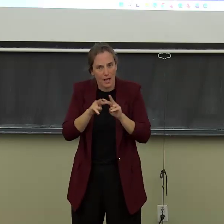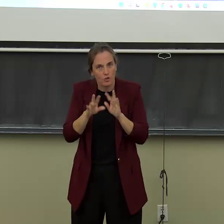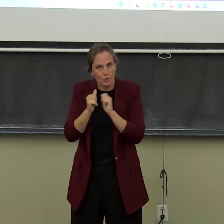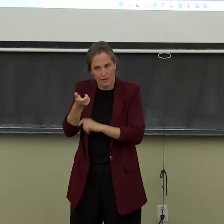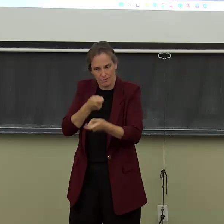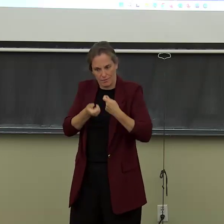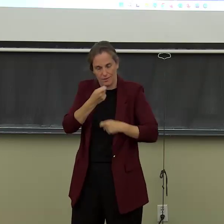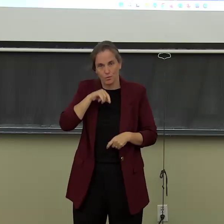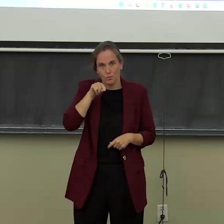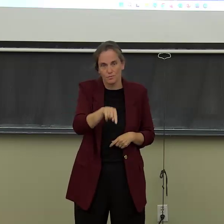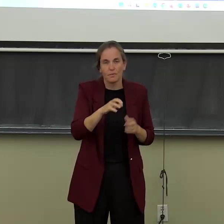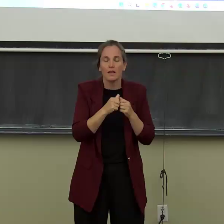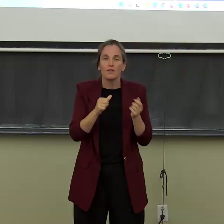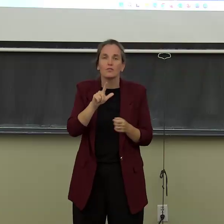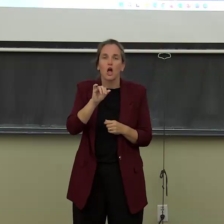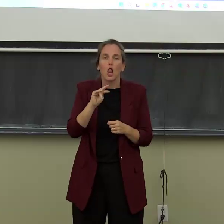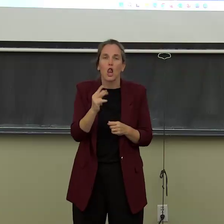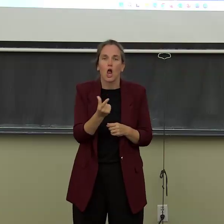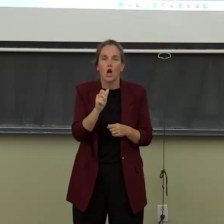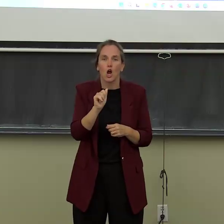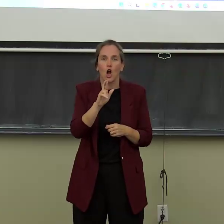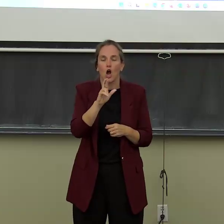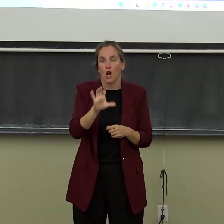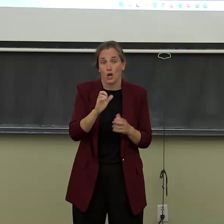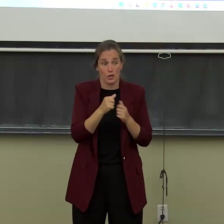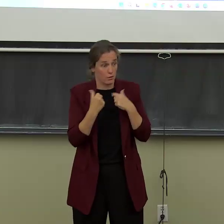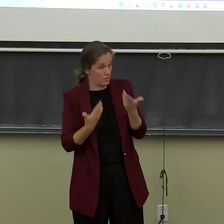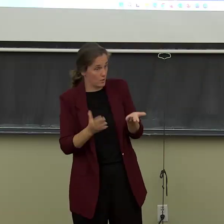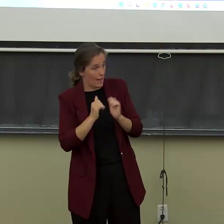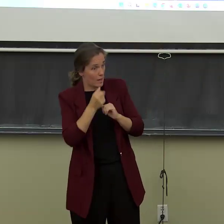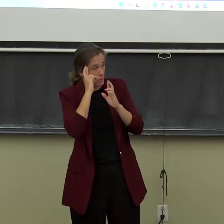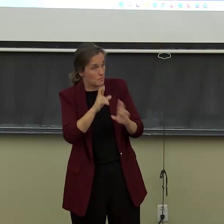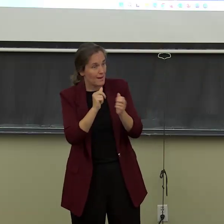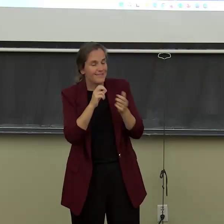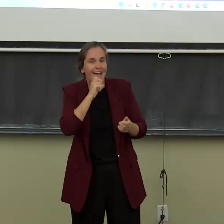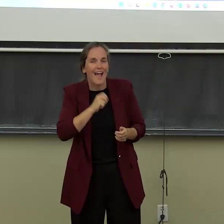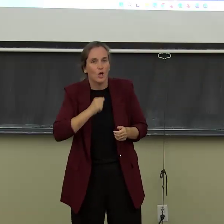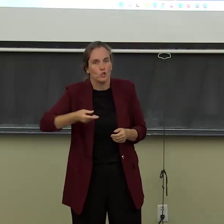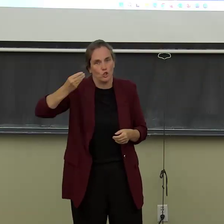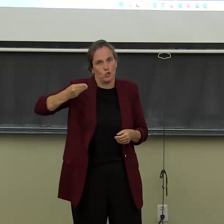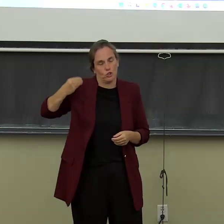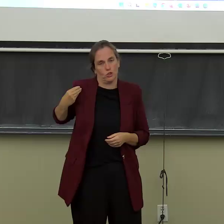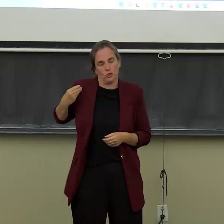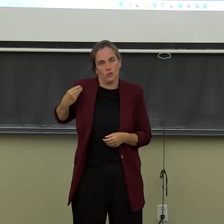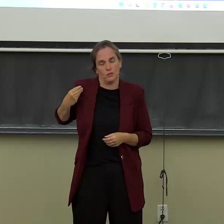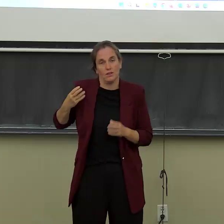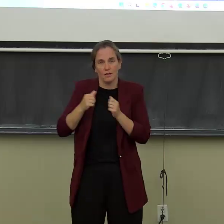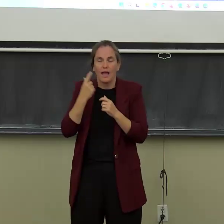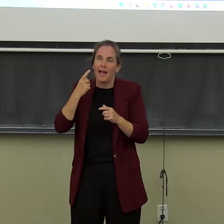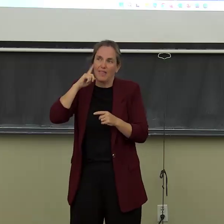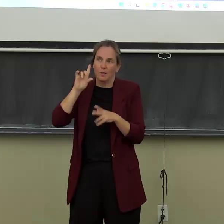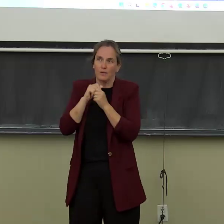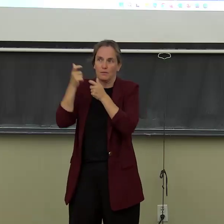this long arc. How do we respect our elders and all the work they've done that brought us here? I think we have to pull on